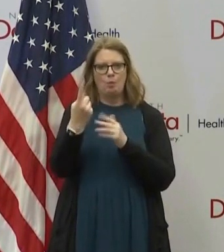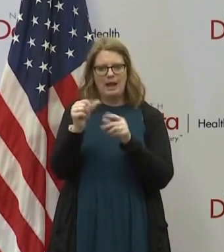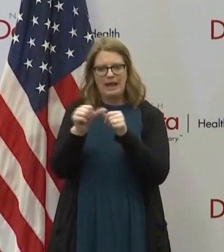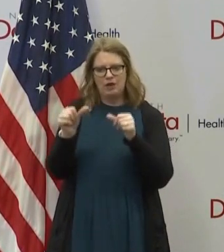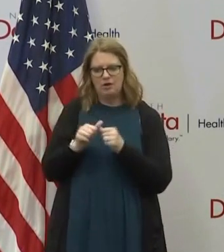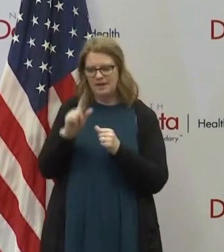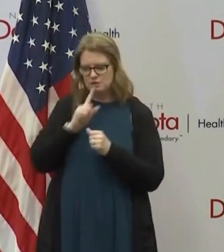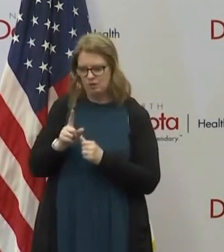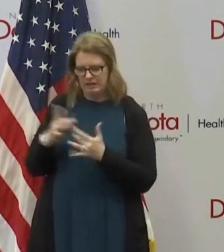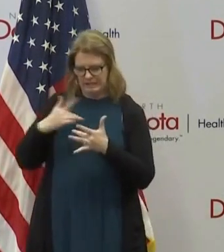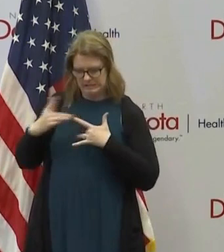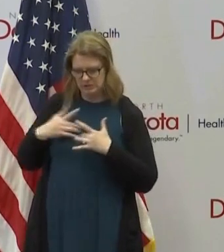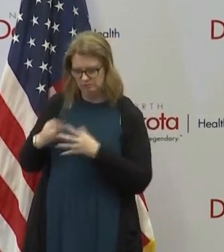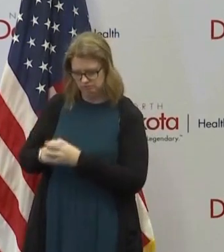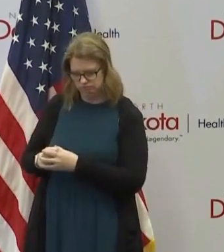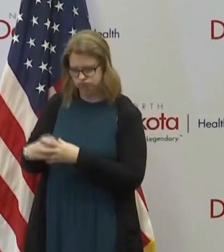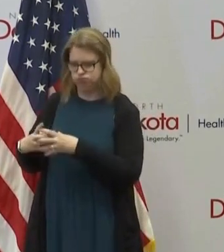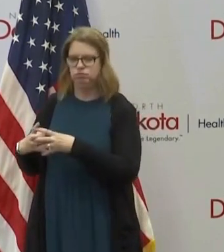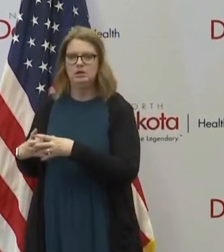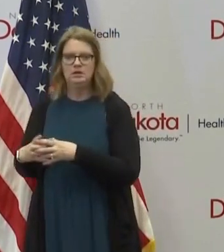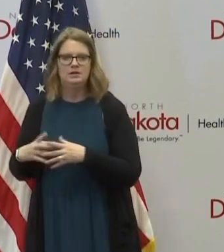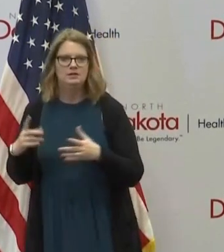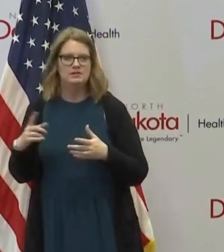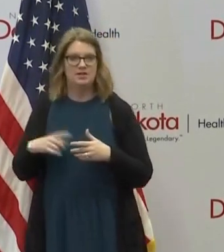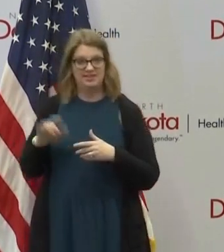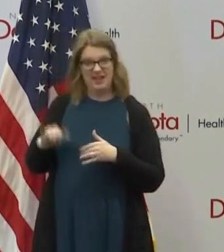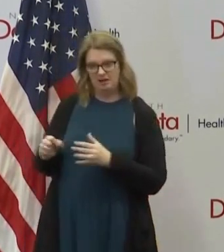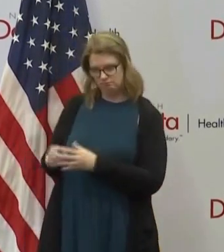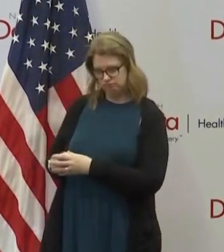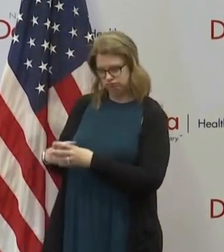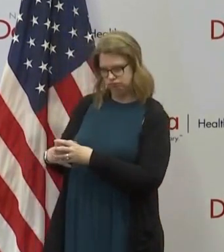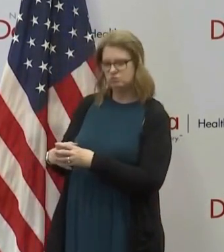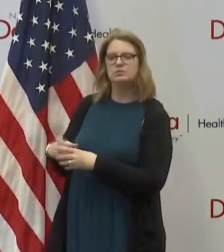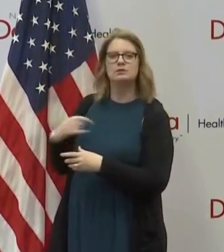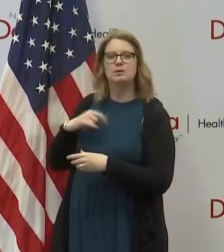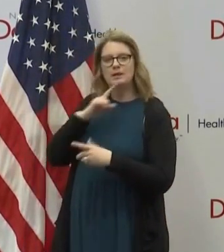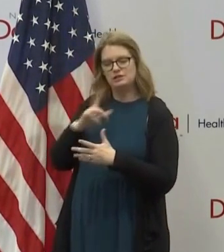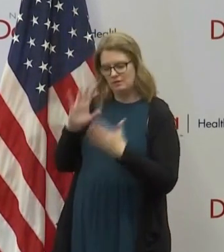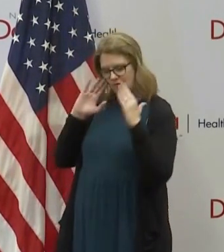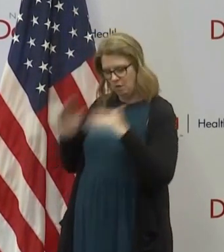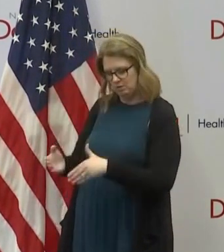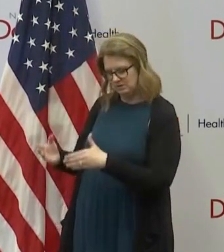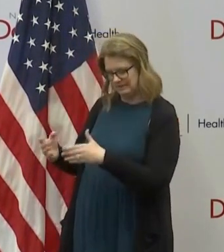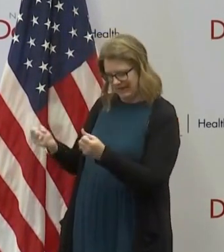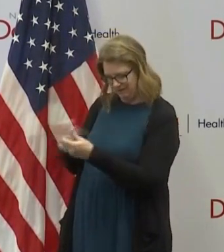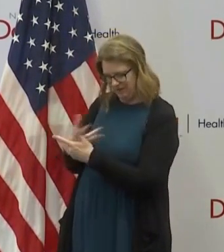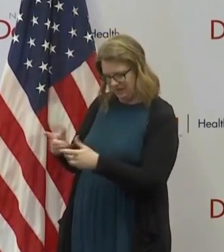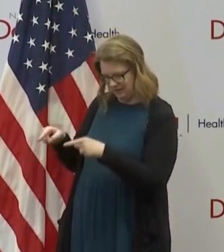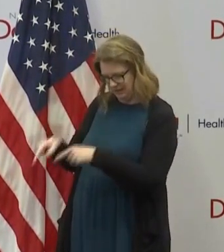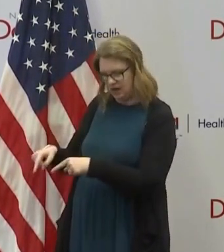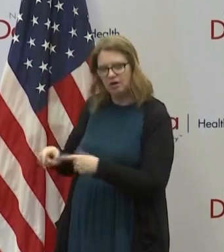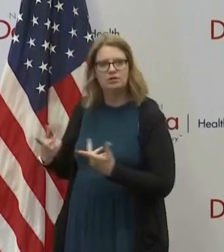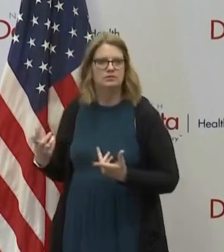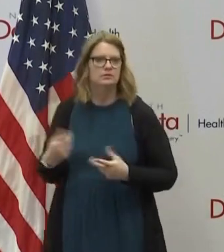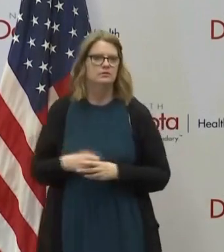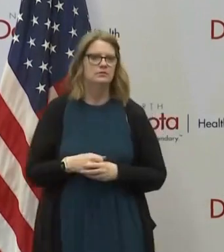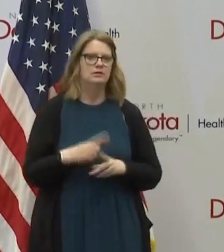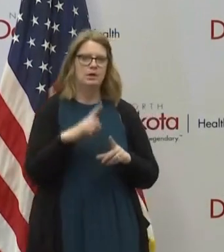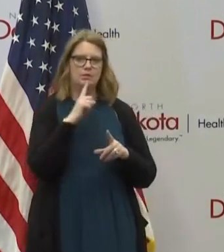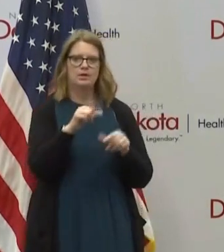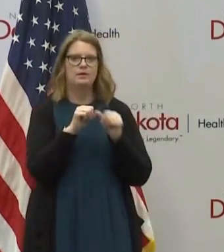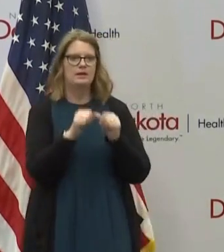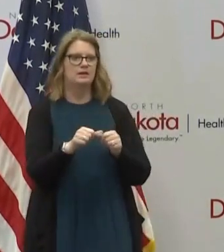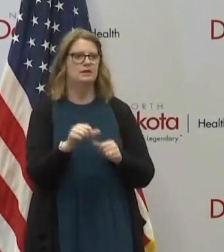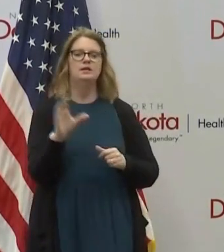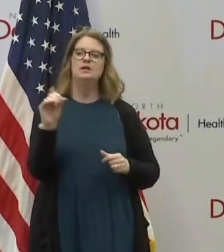right now, and we should, really dial up the resources and get over there and get it done. And so we'll continue to do that. I'm going to